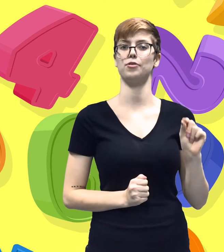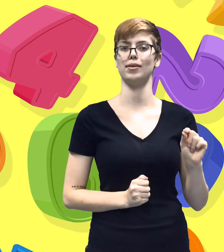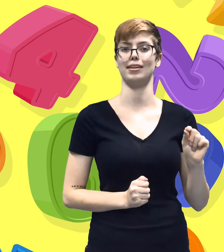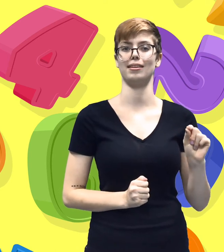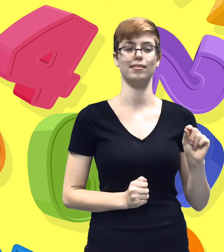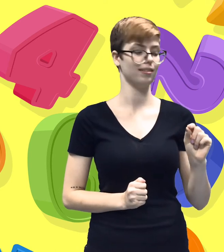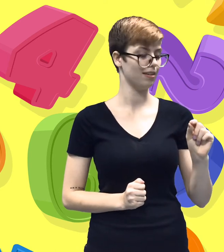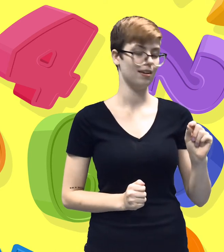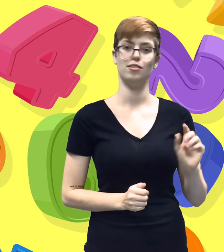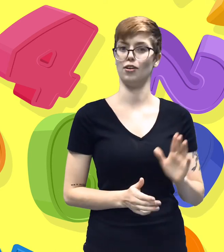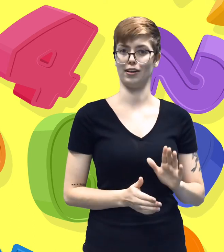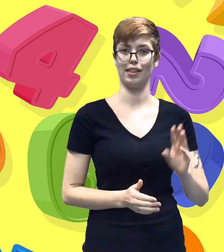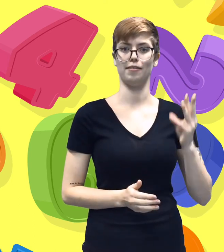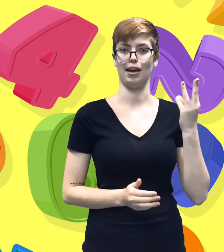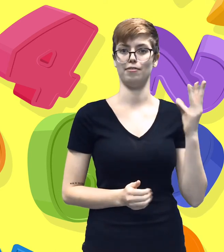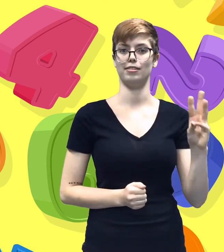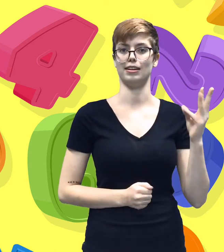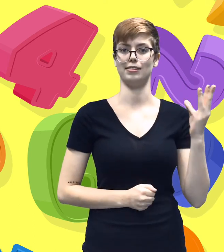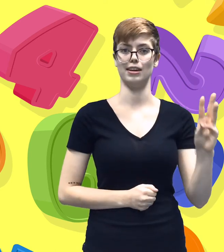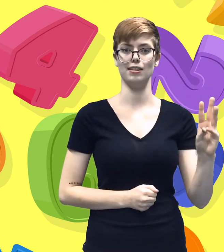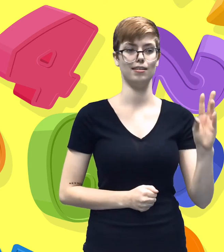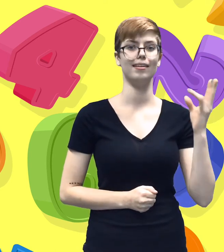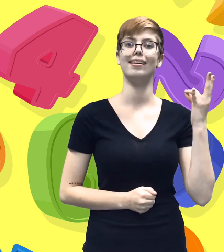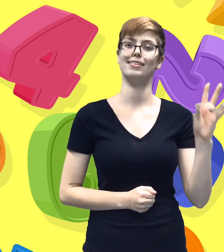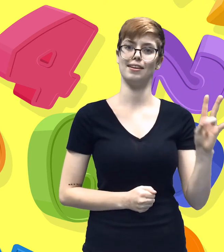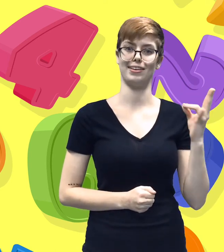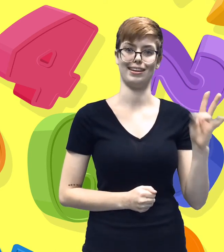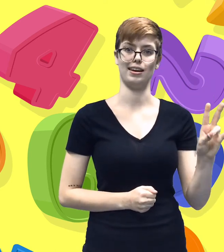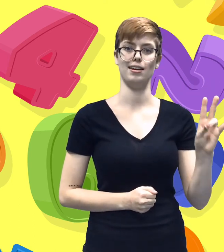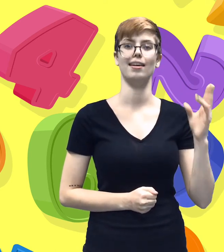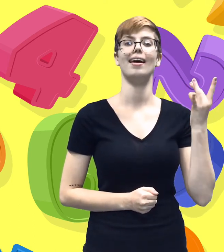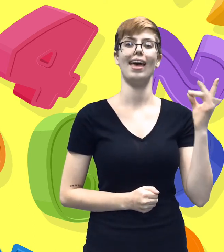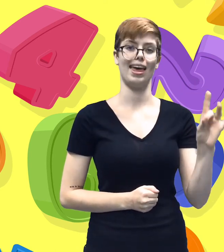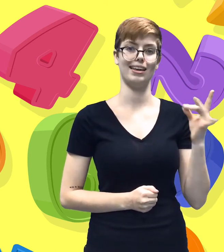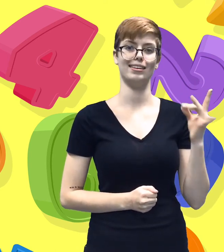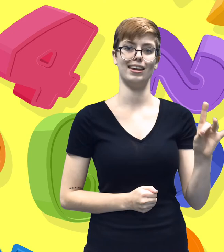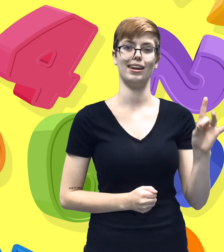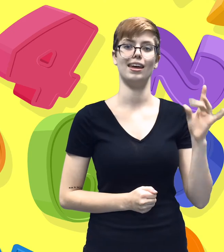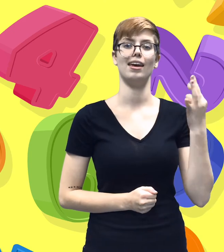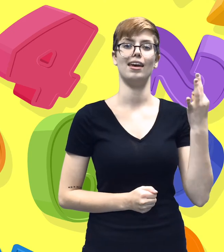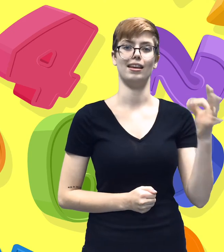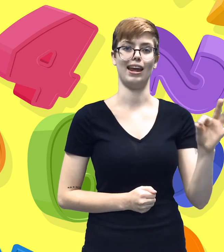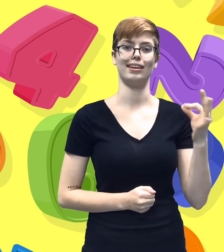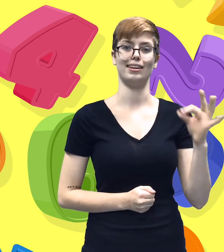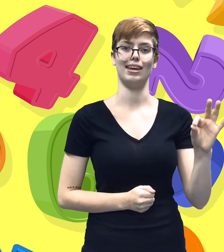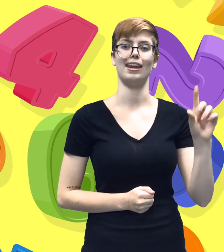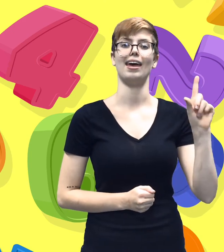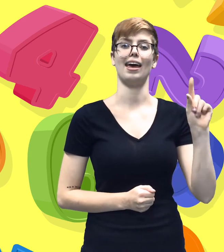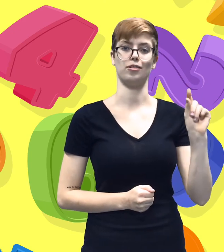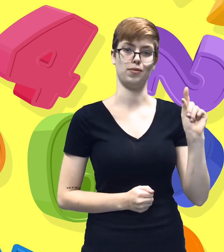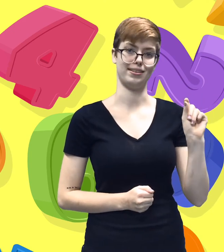20. So all together we have 16, 17, 18, 19, and 20.